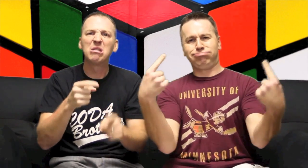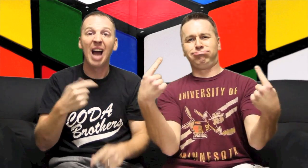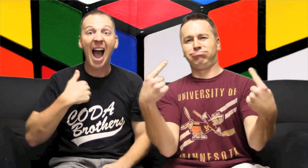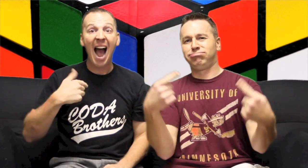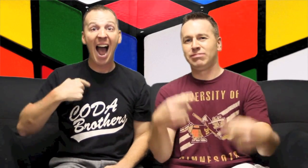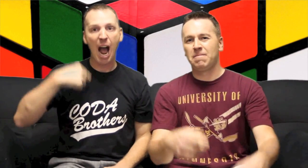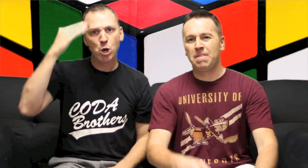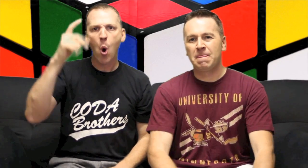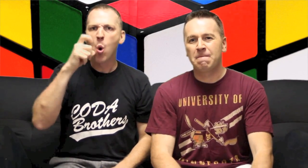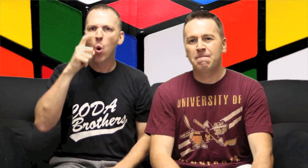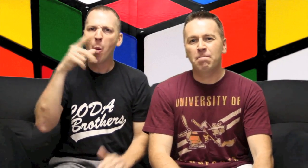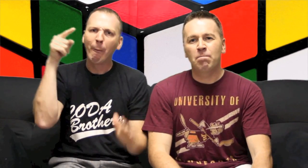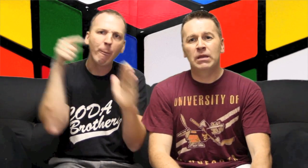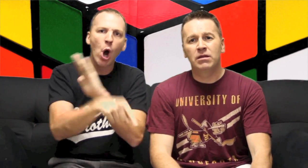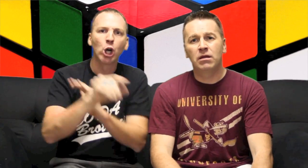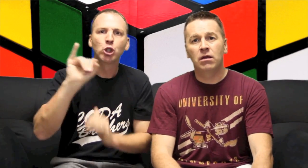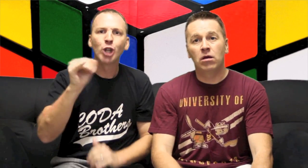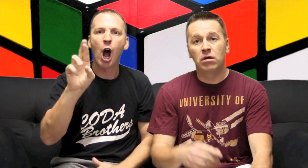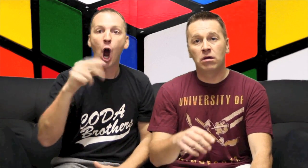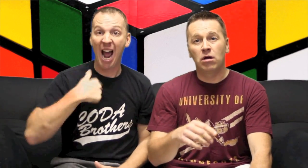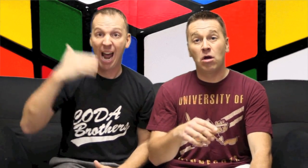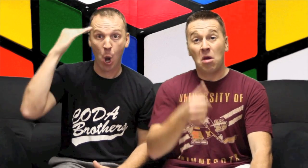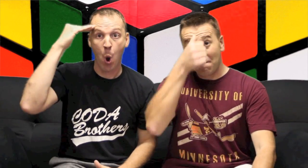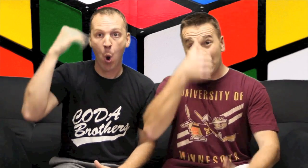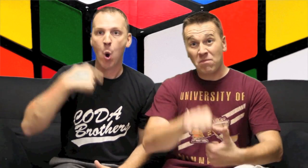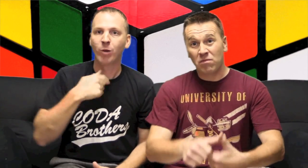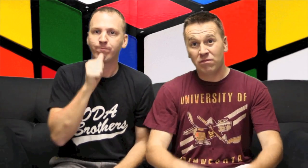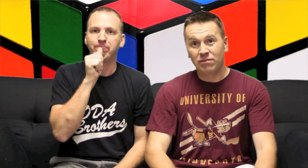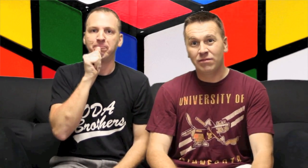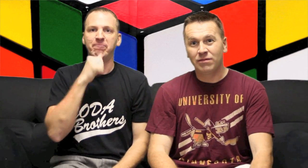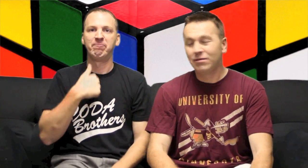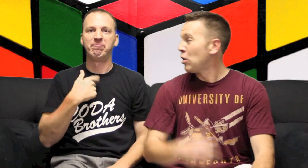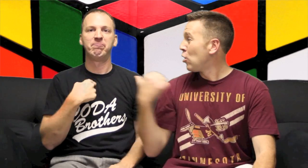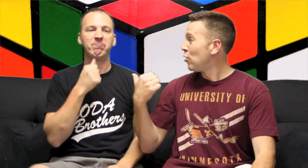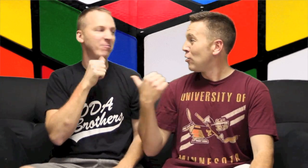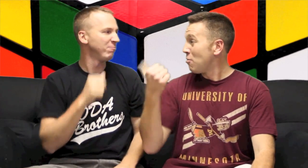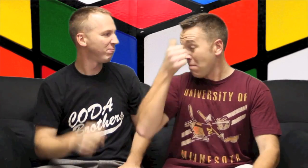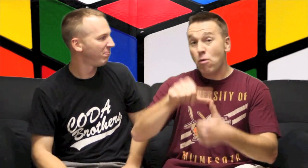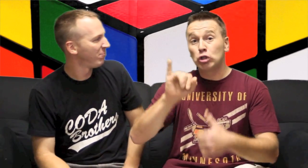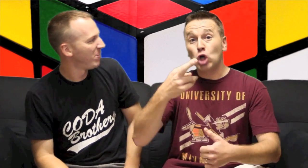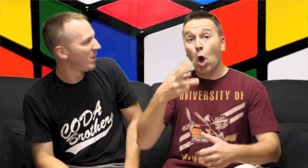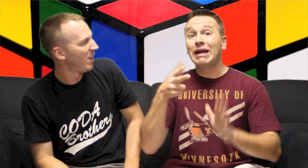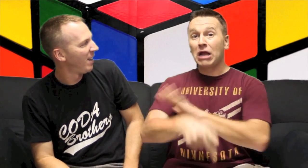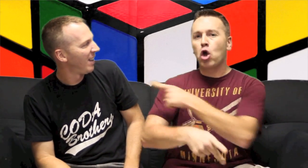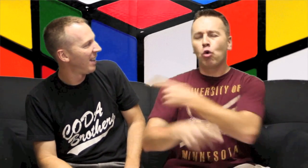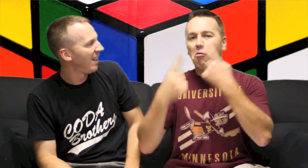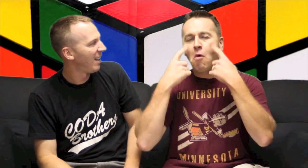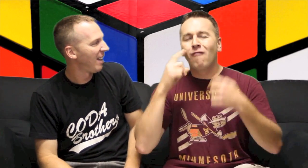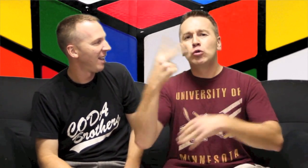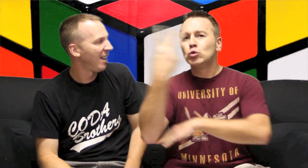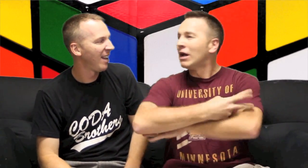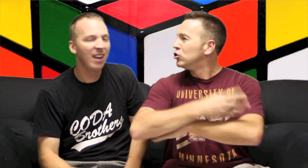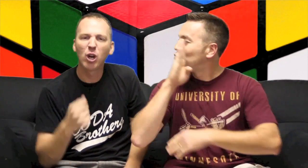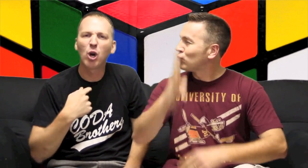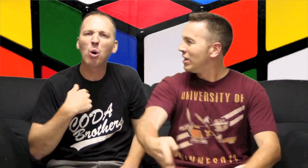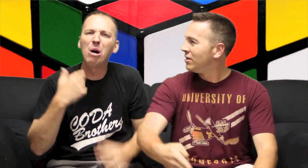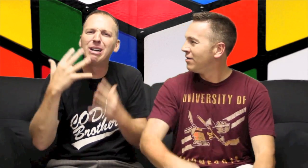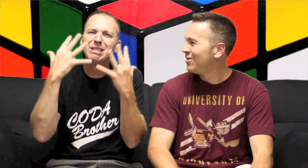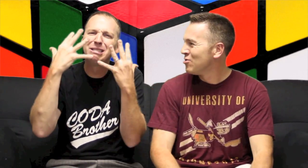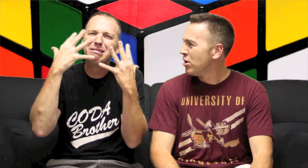The big opposites and enemies. I know who killed JR. I know it. Do you remember? And it's a secret. Remember when JR was killed, you cried for days. Yeah,